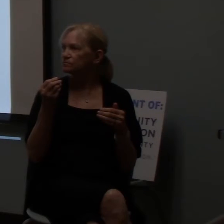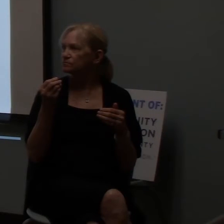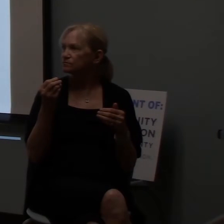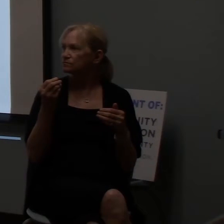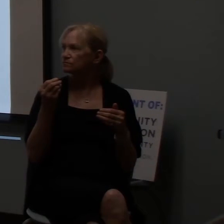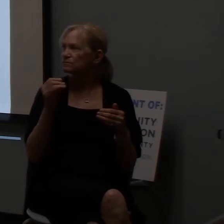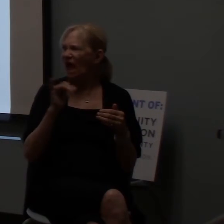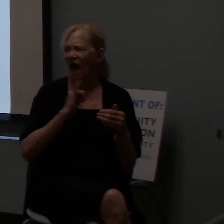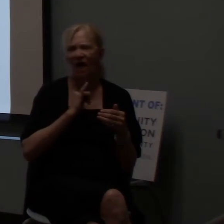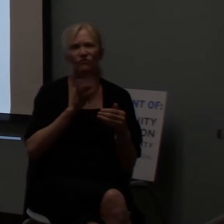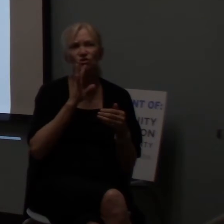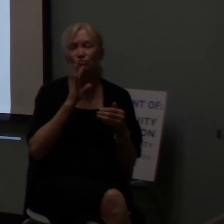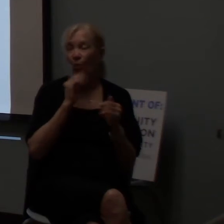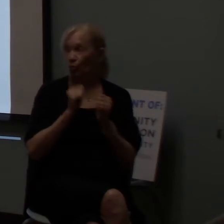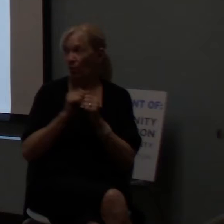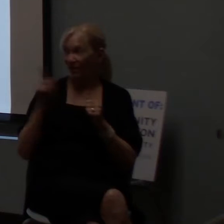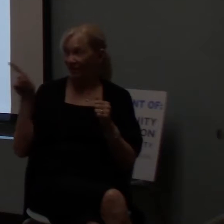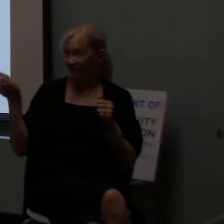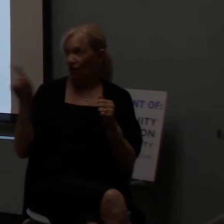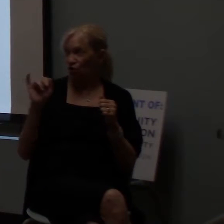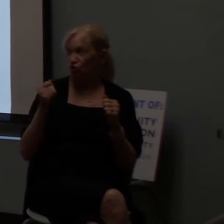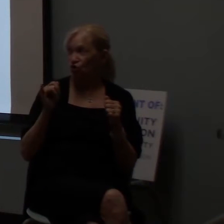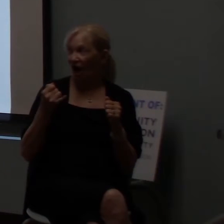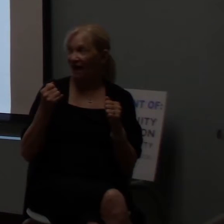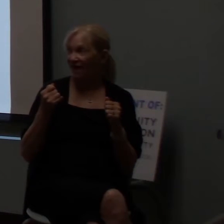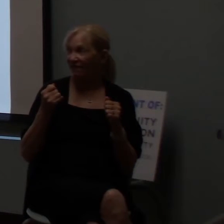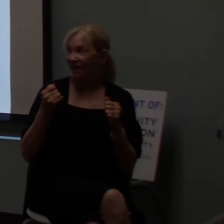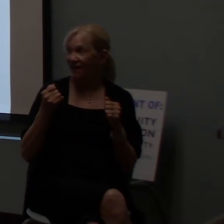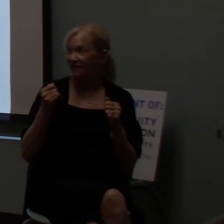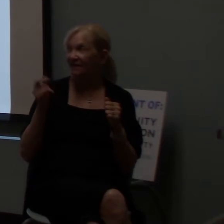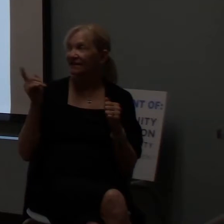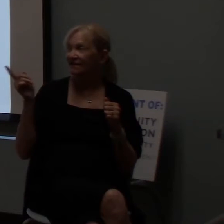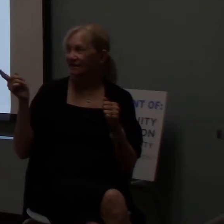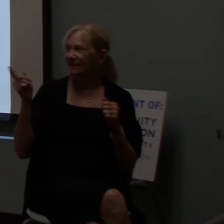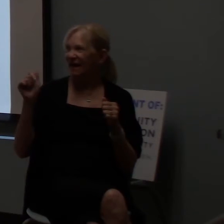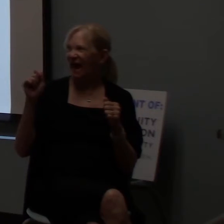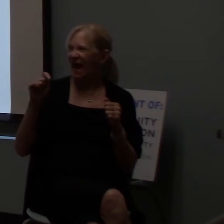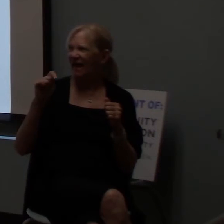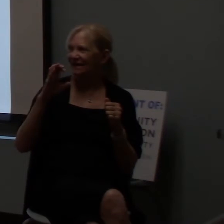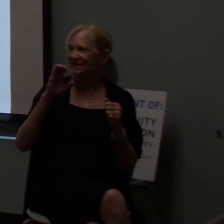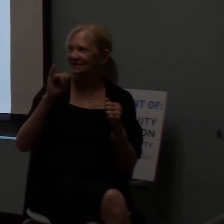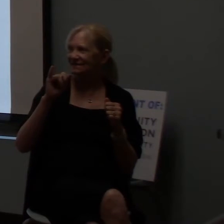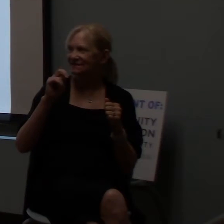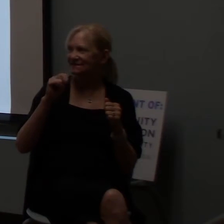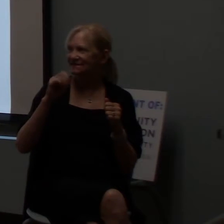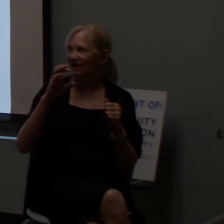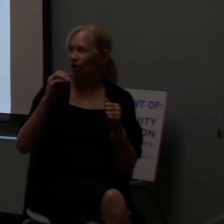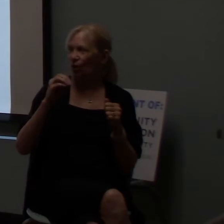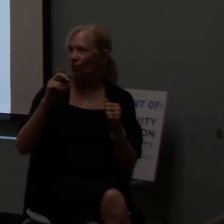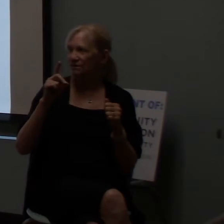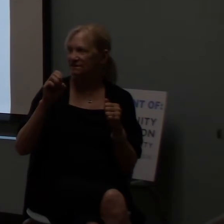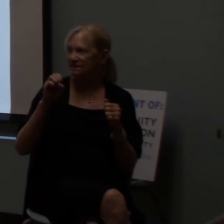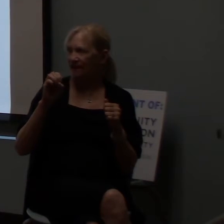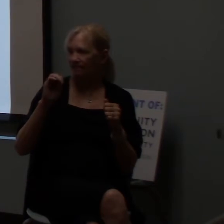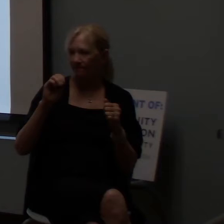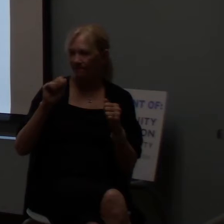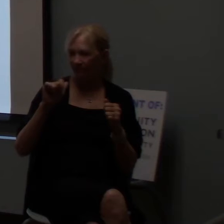I've spoken with Jonathan one other time. I don't know if he remembers. It was Cinco de Mayo last year. And at that time,